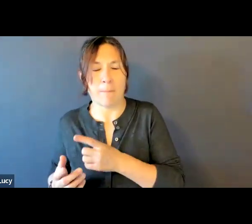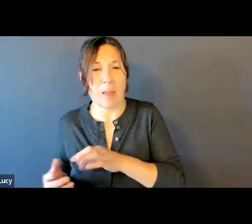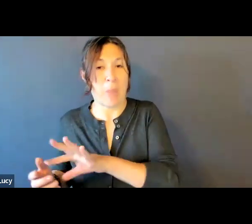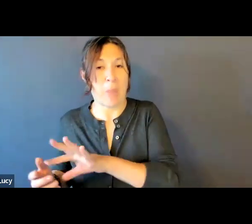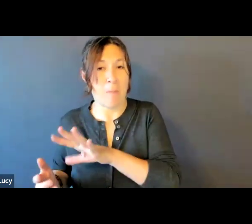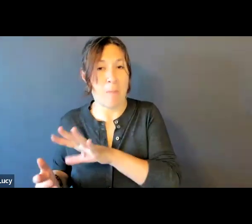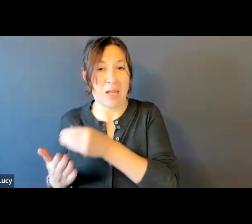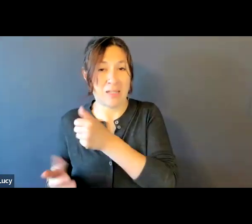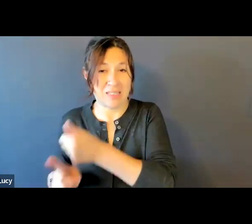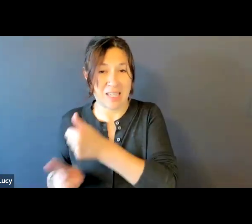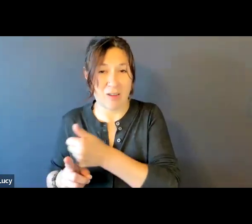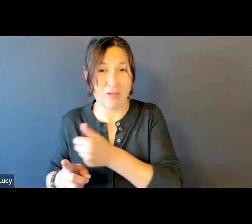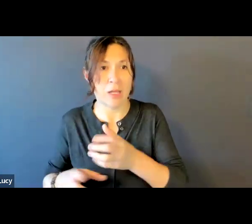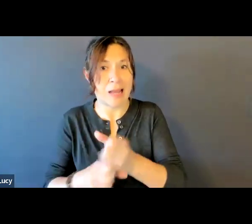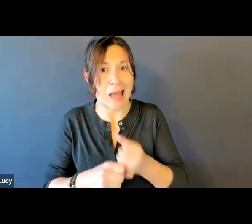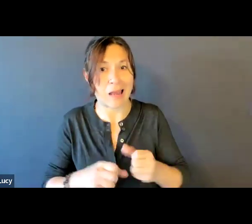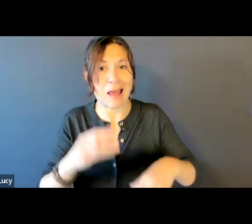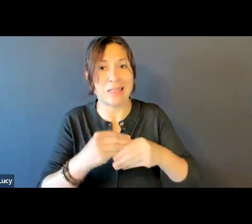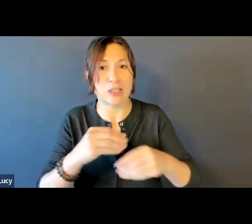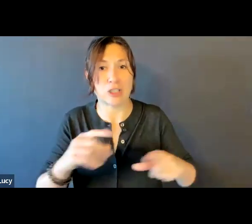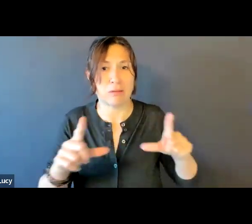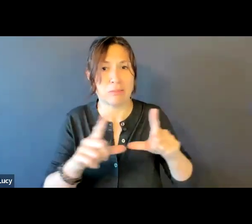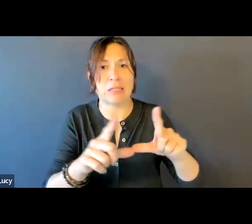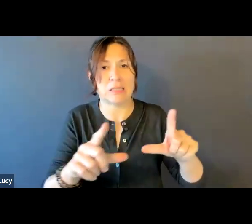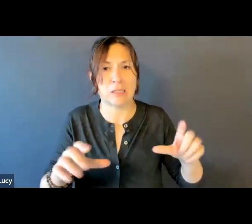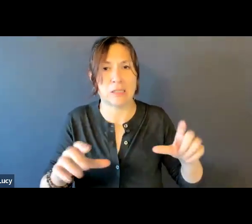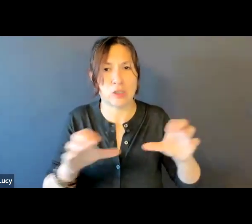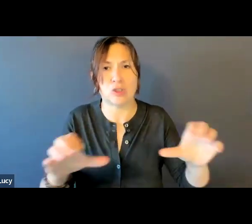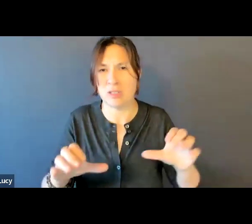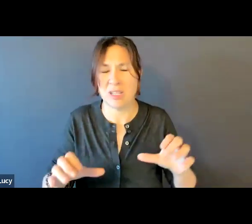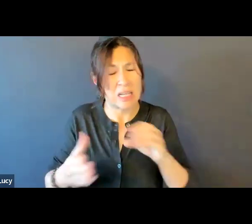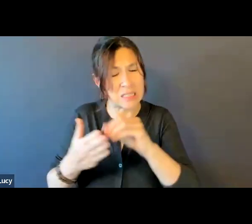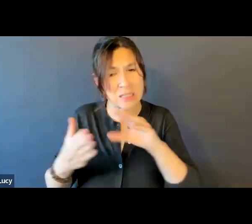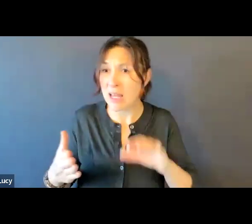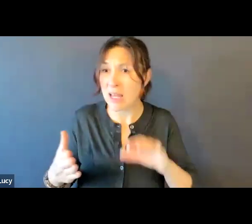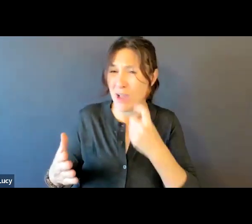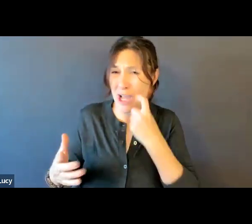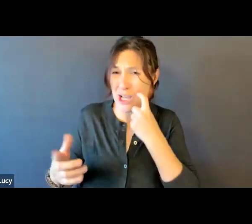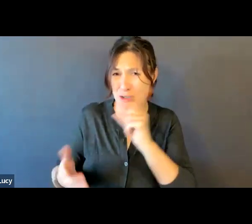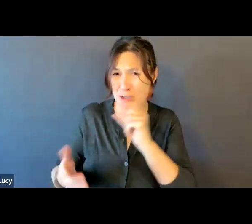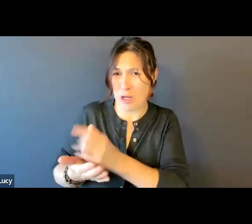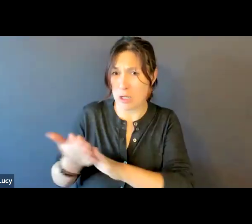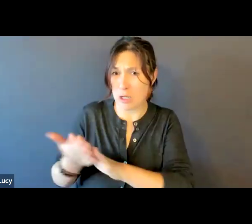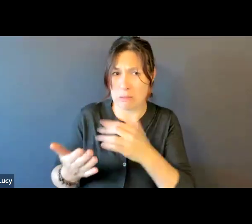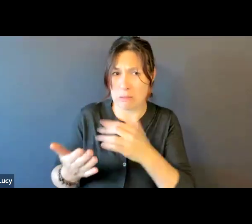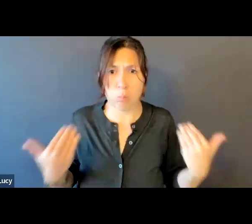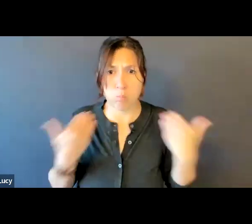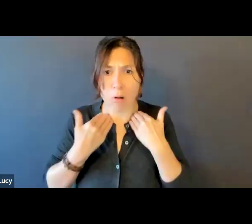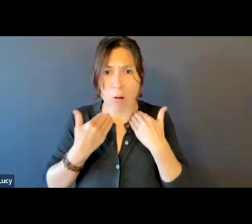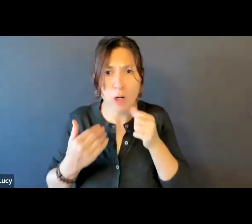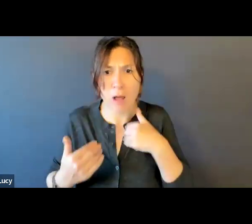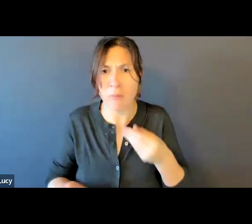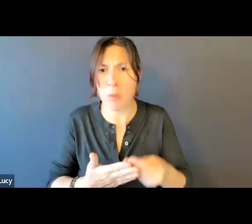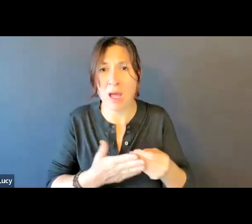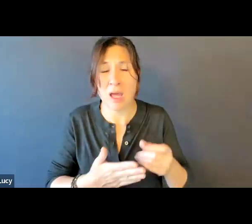the tests, they're expensive. And some of our youngest educators coming out of college don't have money right now to pay $100 every